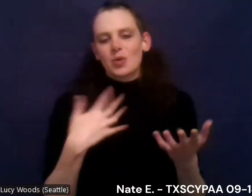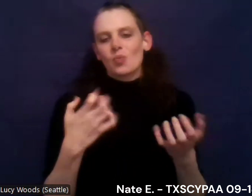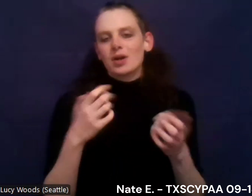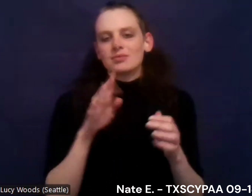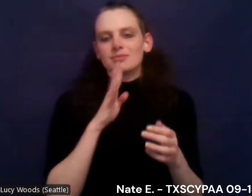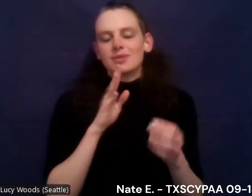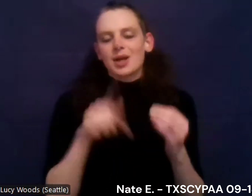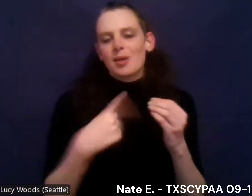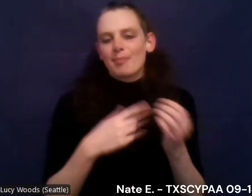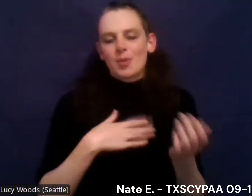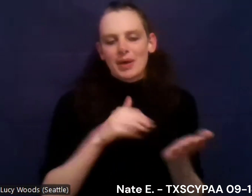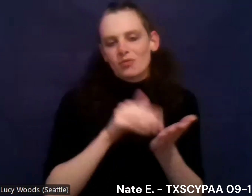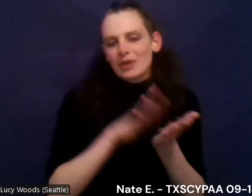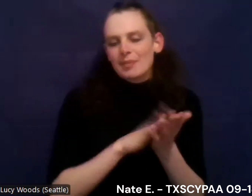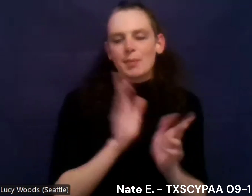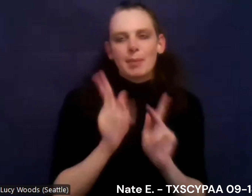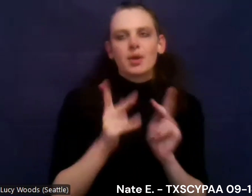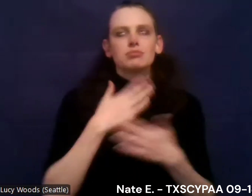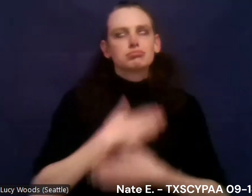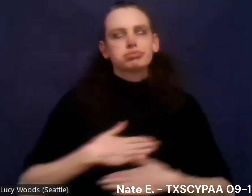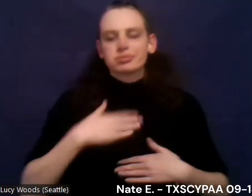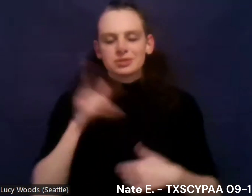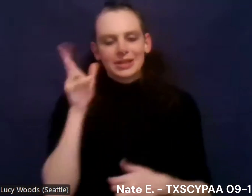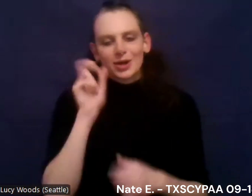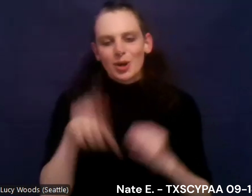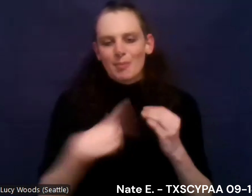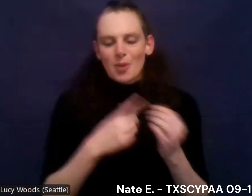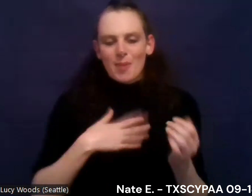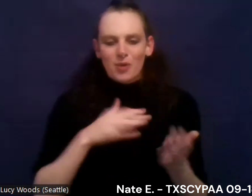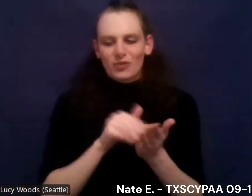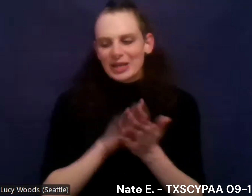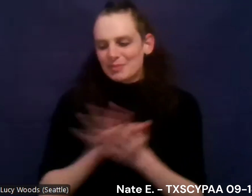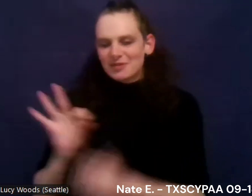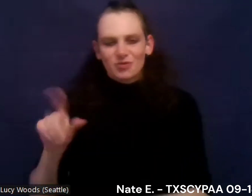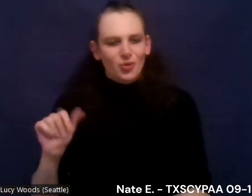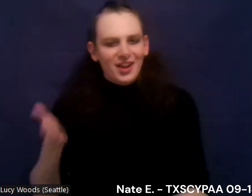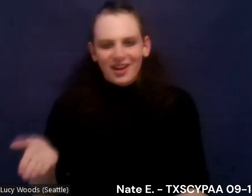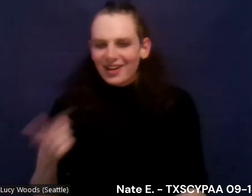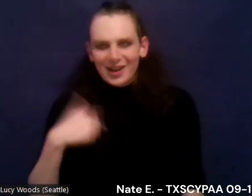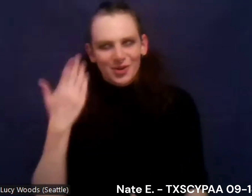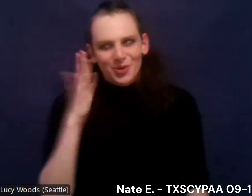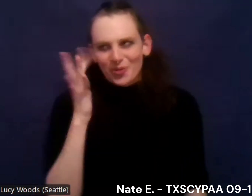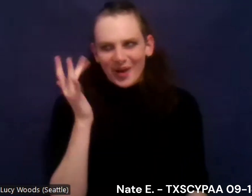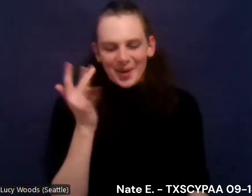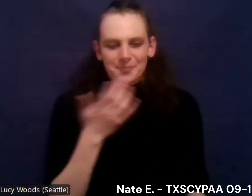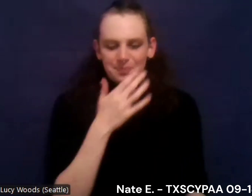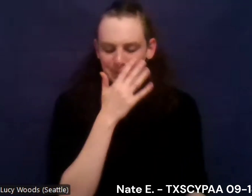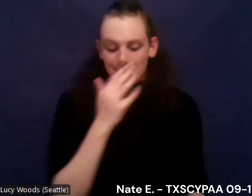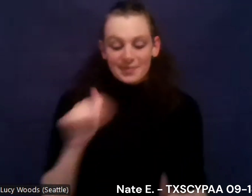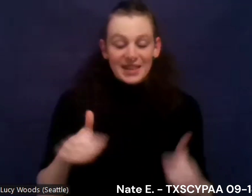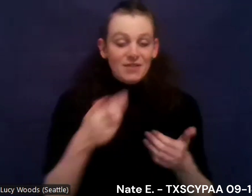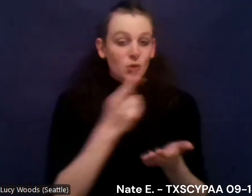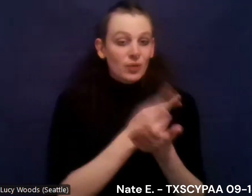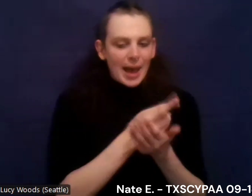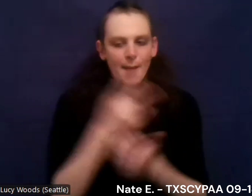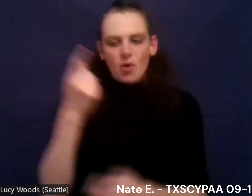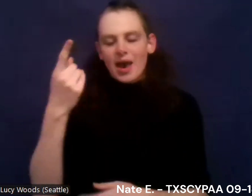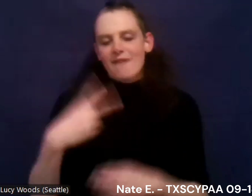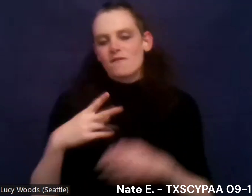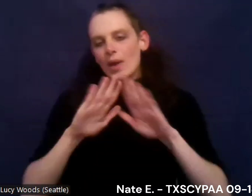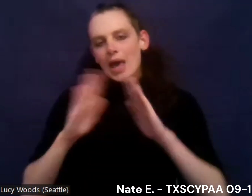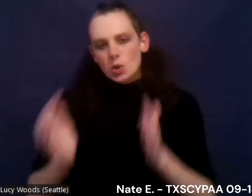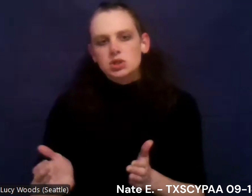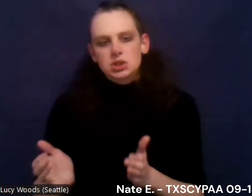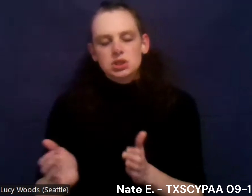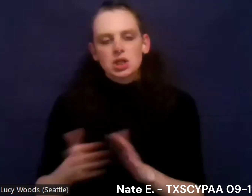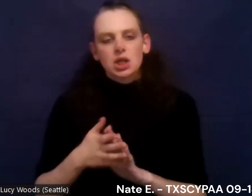love hearing about my relapses in Florida. I don't know why. But it's living in a rehab in a halfway house like type situation. This place was